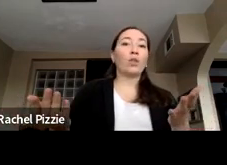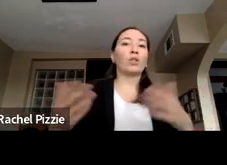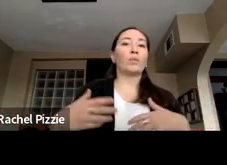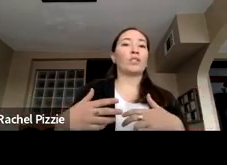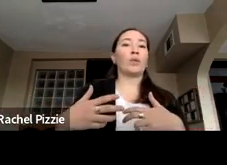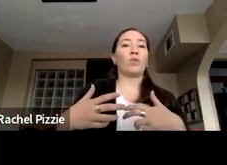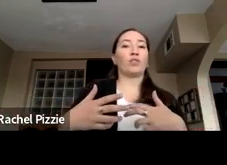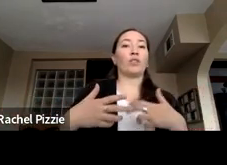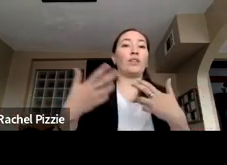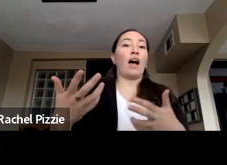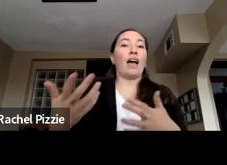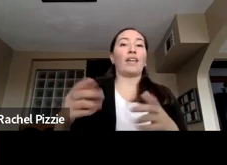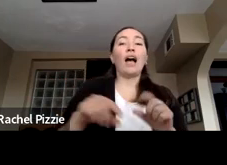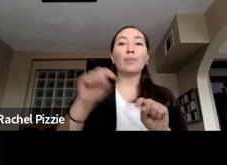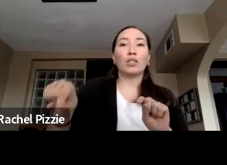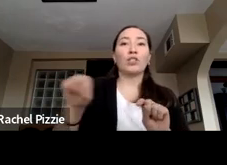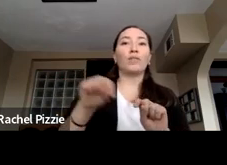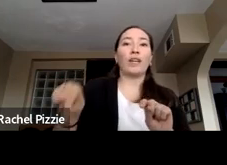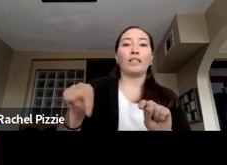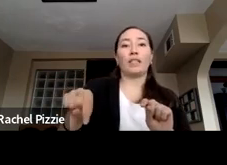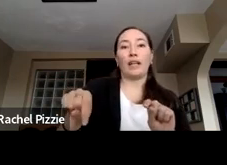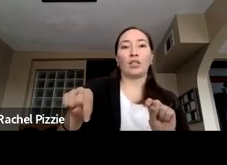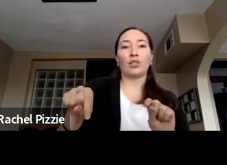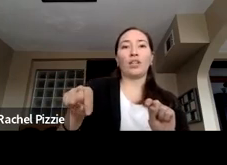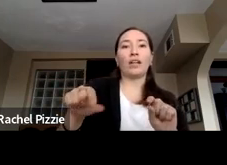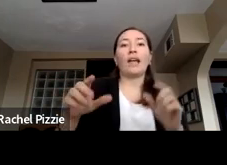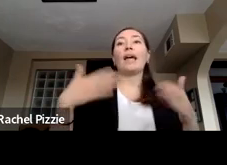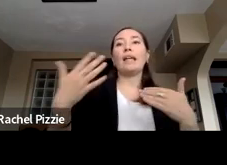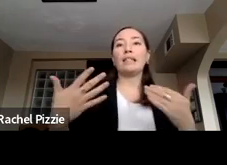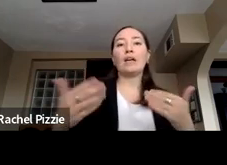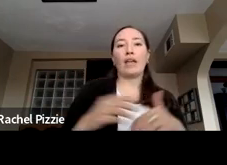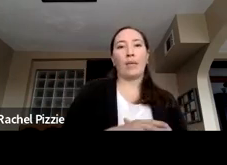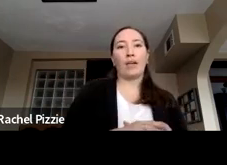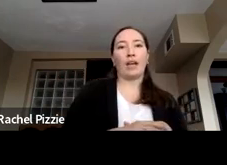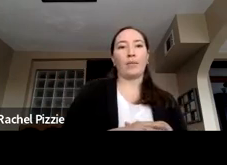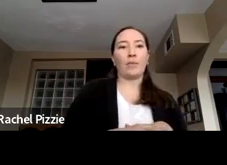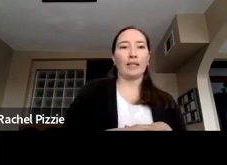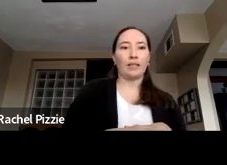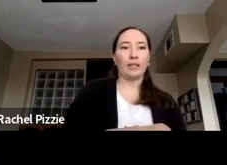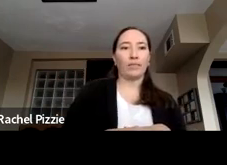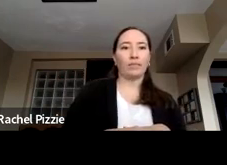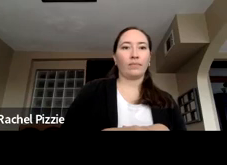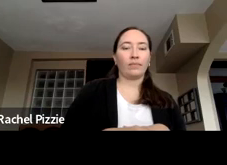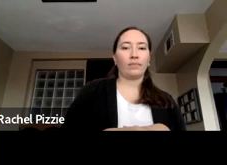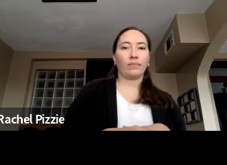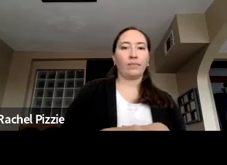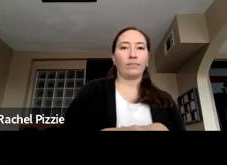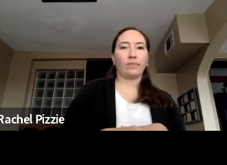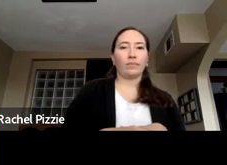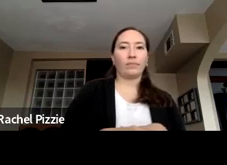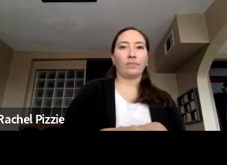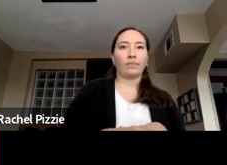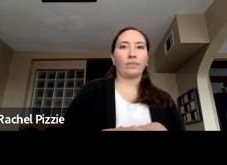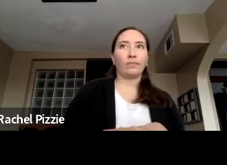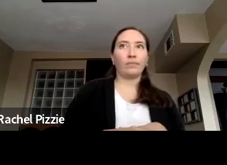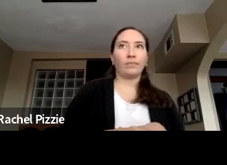So in other words, participant will actually not have the option to advance to the next screen until that amount of time has passed.